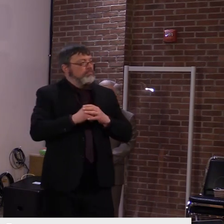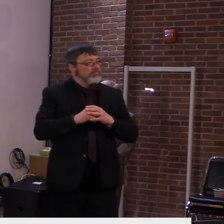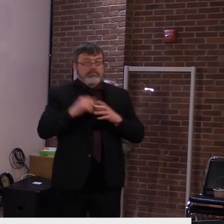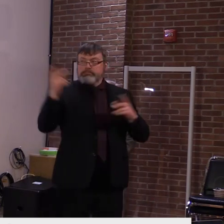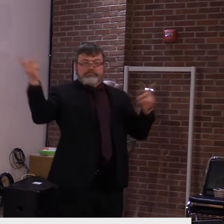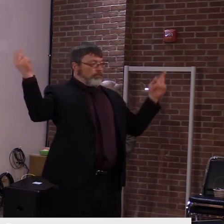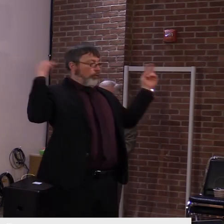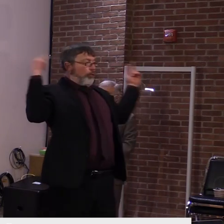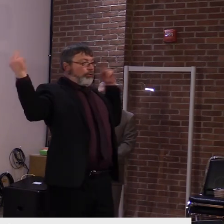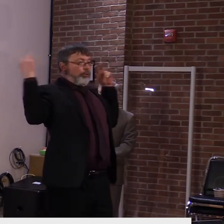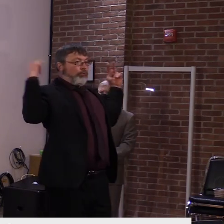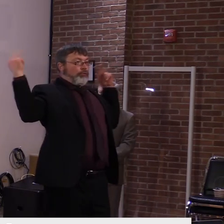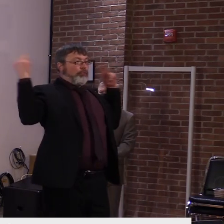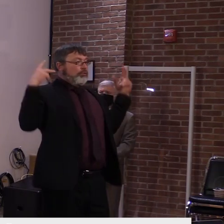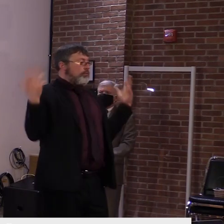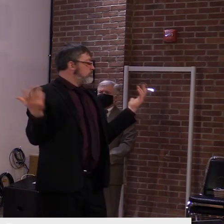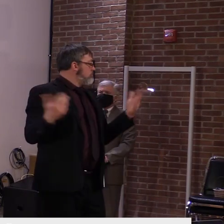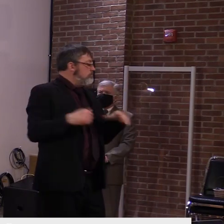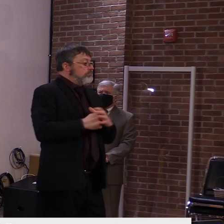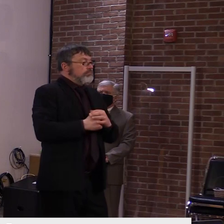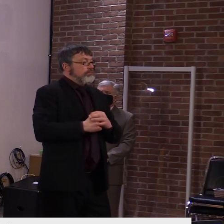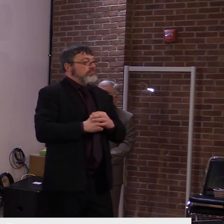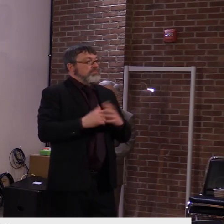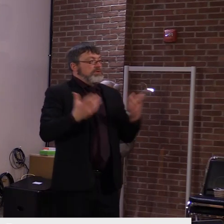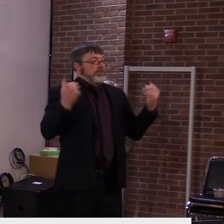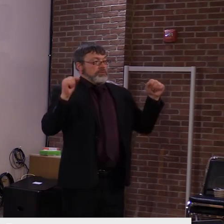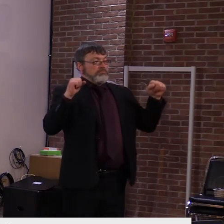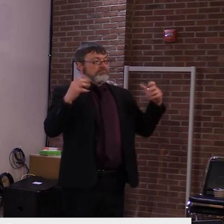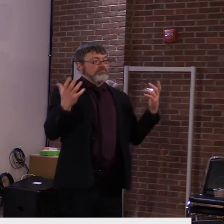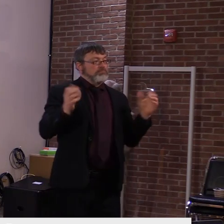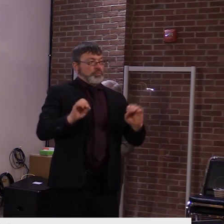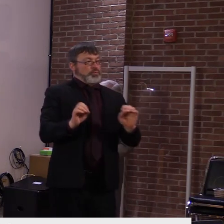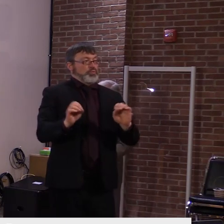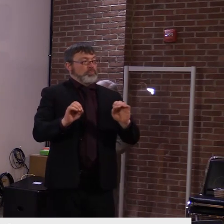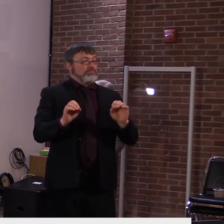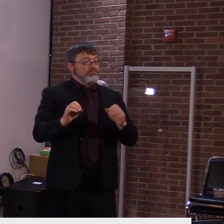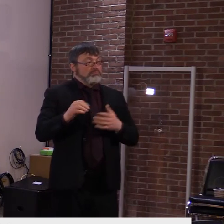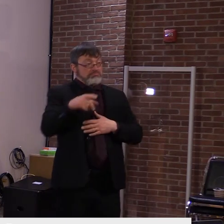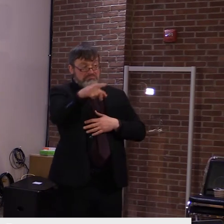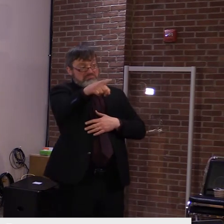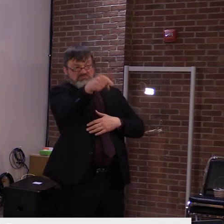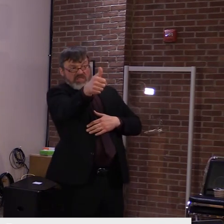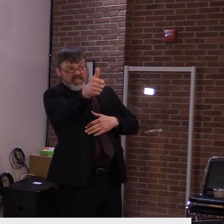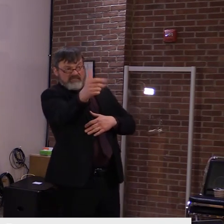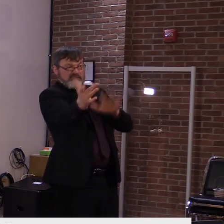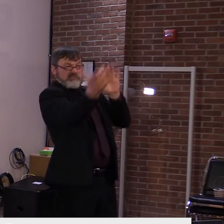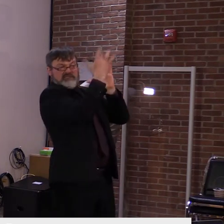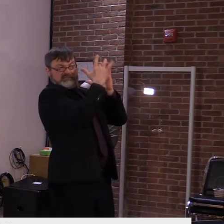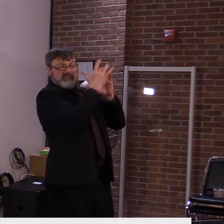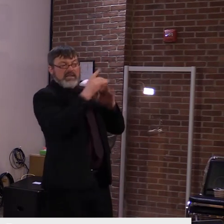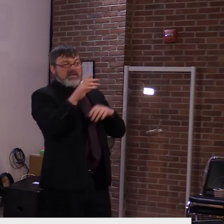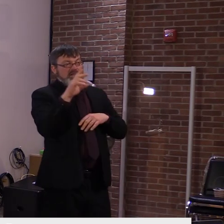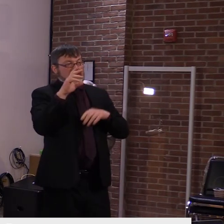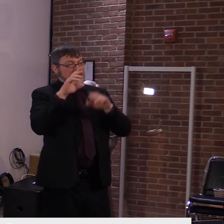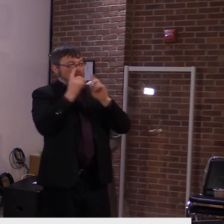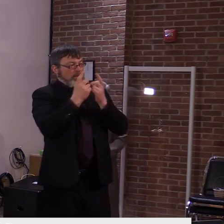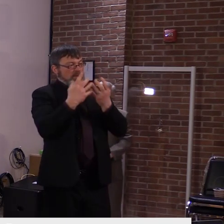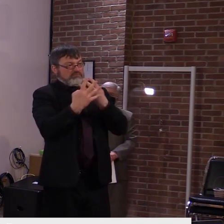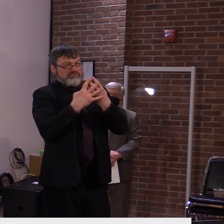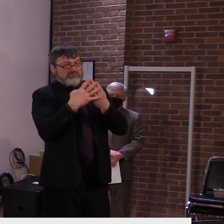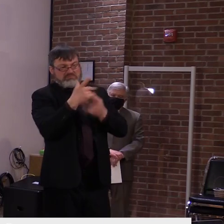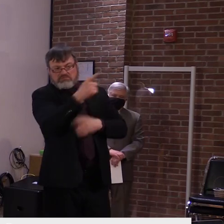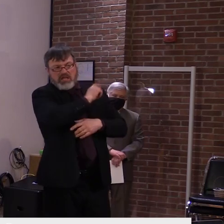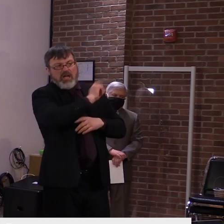Yeah, you could can connect. Can I get that information? You could connect with the Department of Corrections, and they might be able to give you that information.